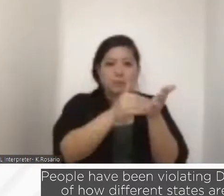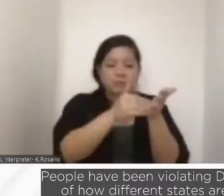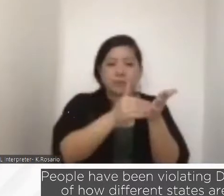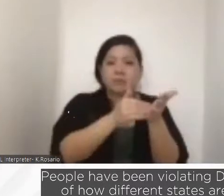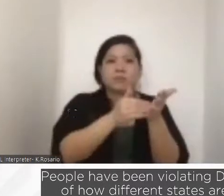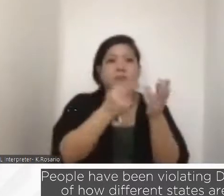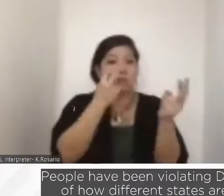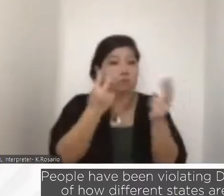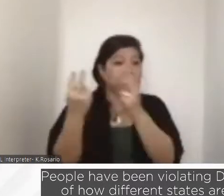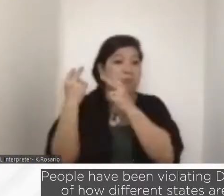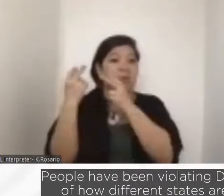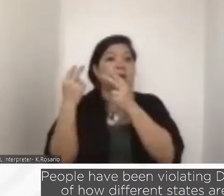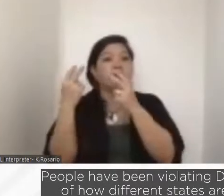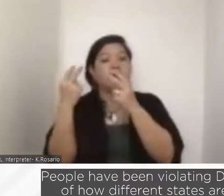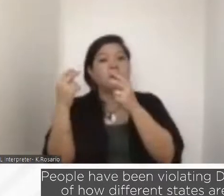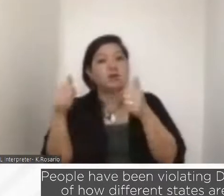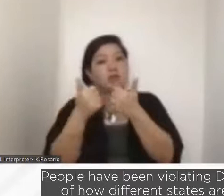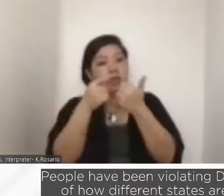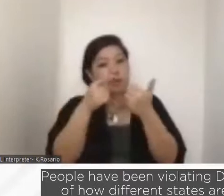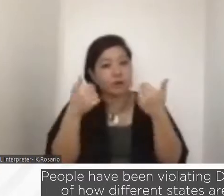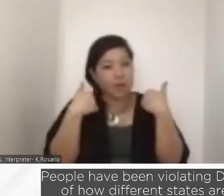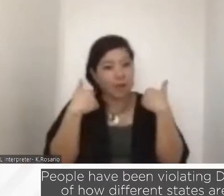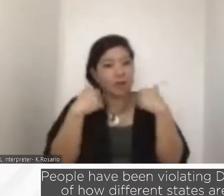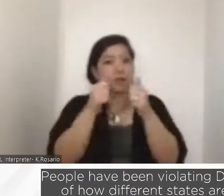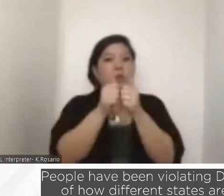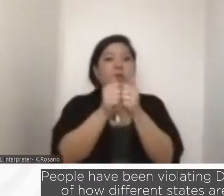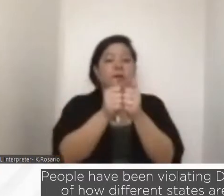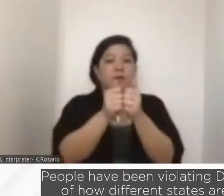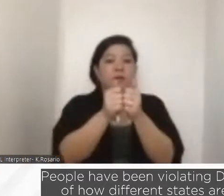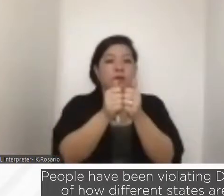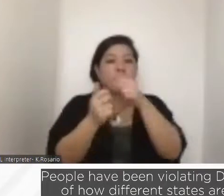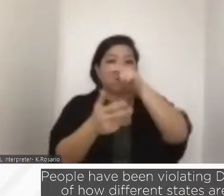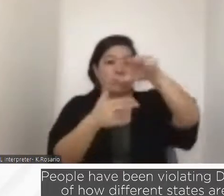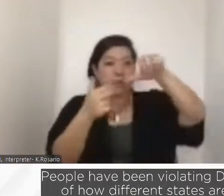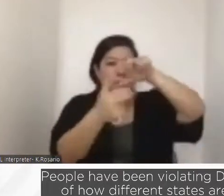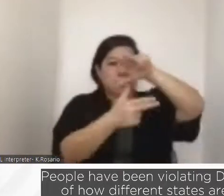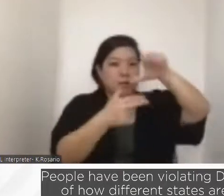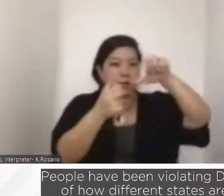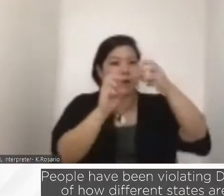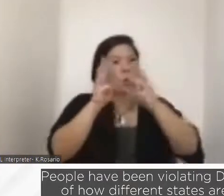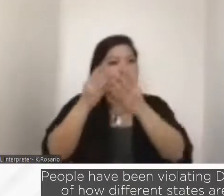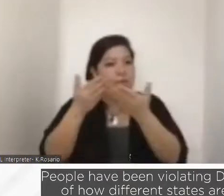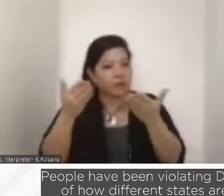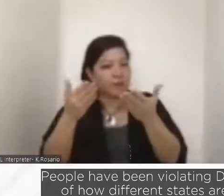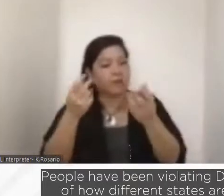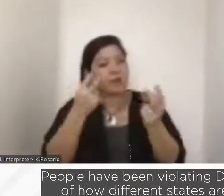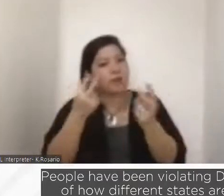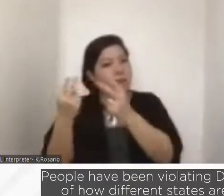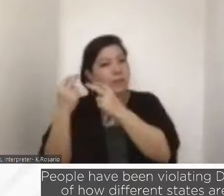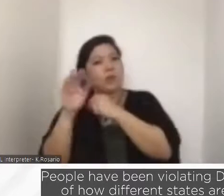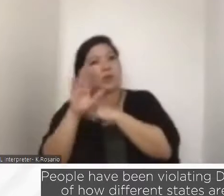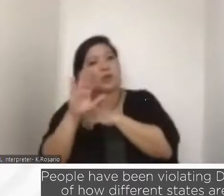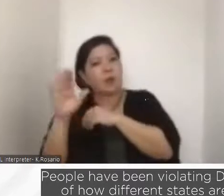back to the challenges that you all have had with typhoons and weather-related phenomenon. Think back to your resiliency